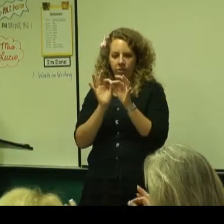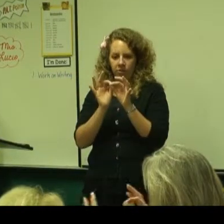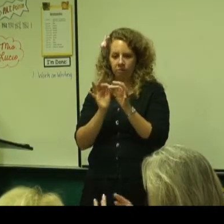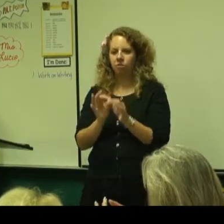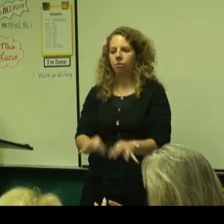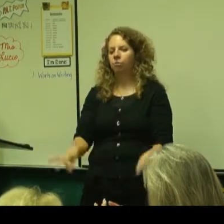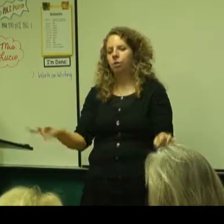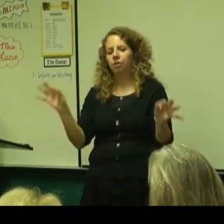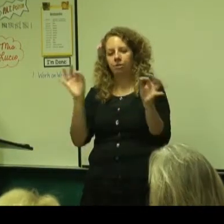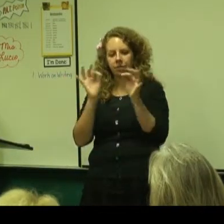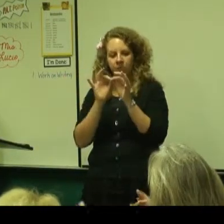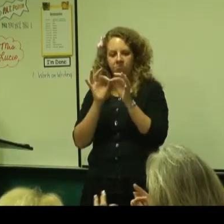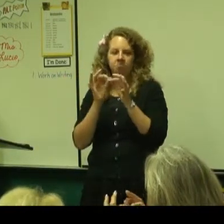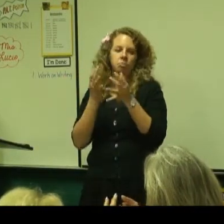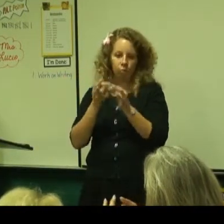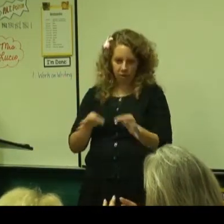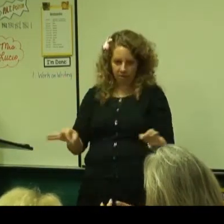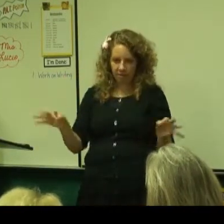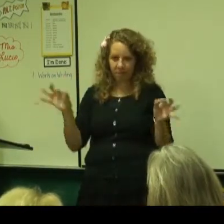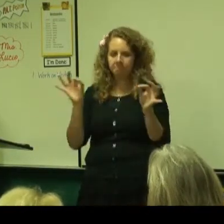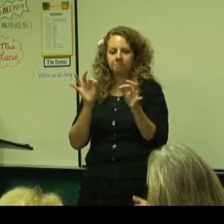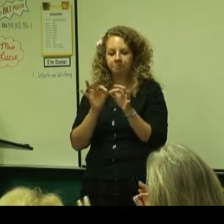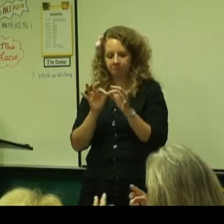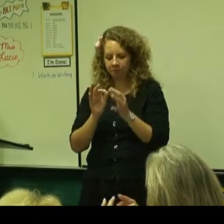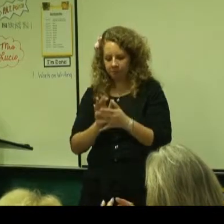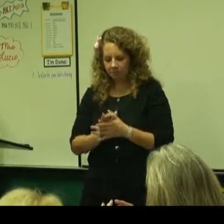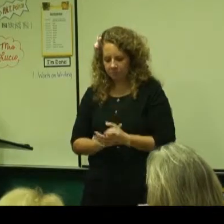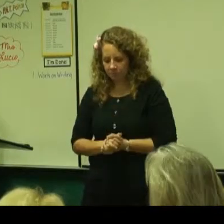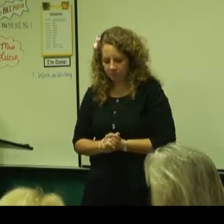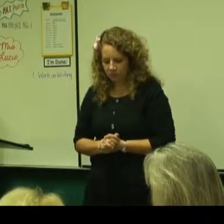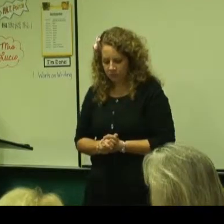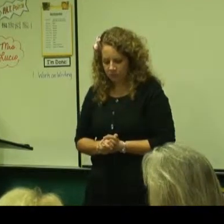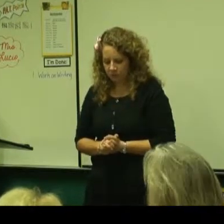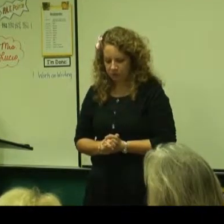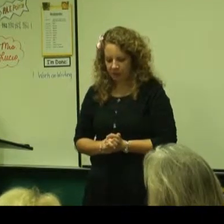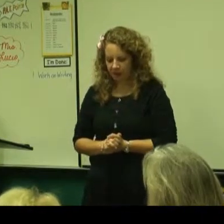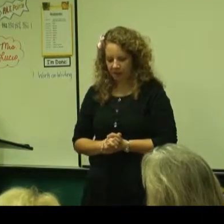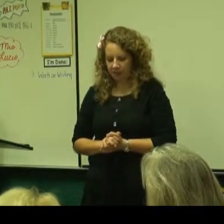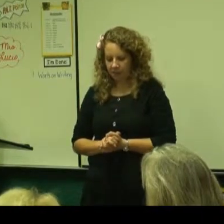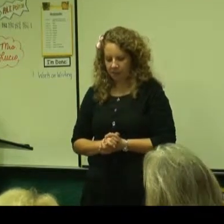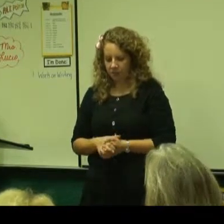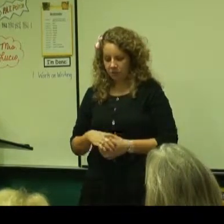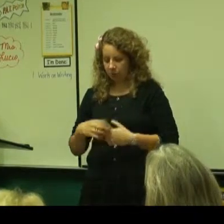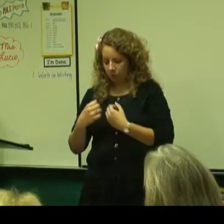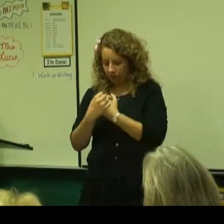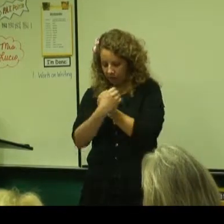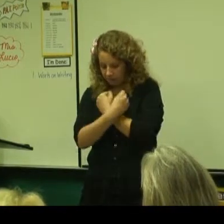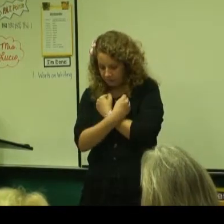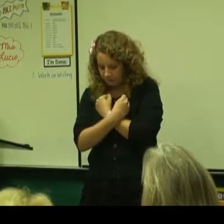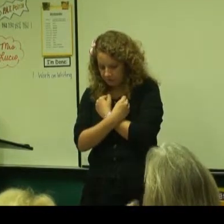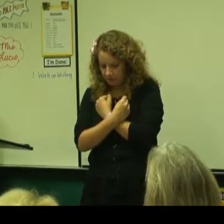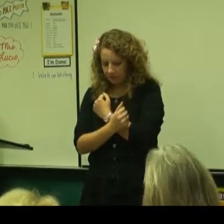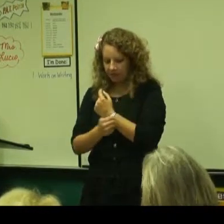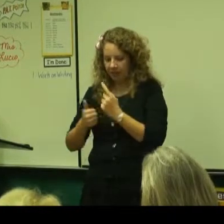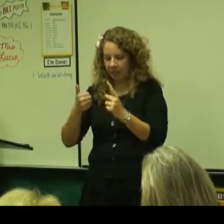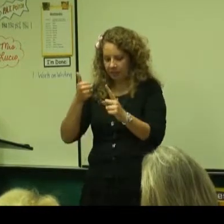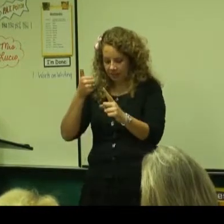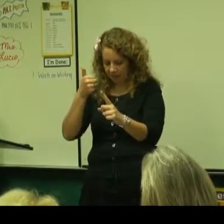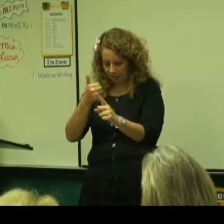Important or worth, worthy. So you have, so love itself,